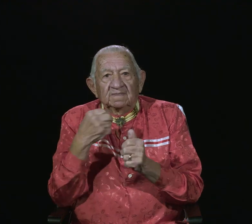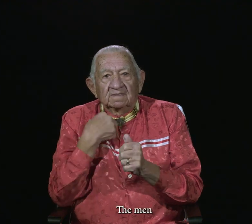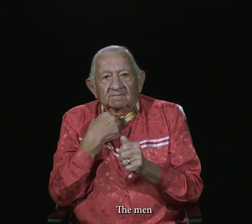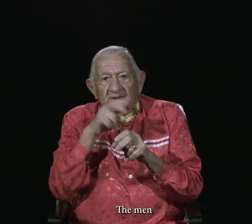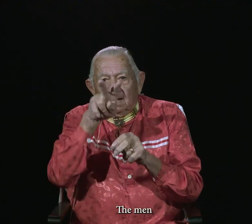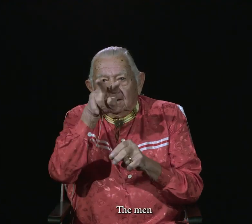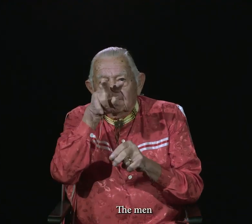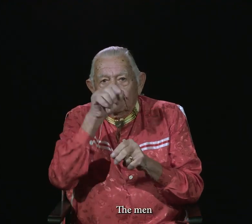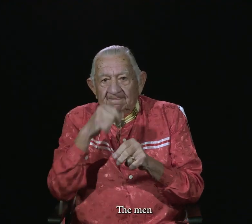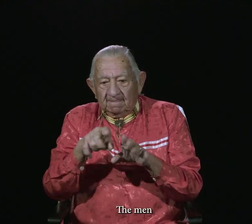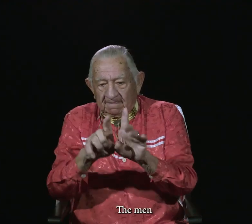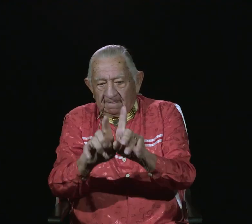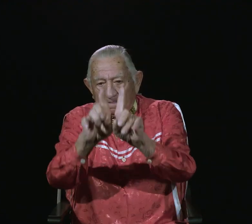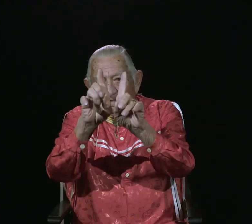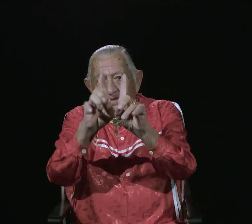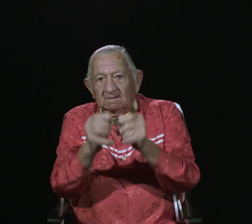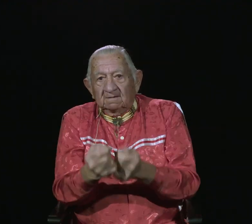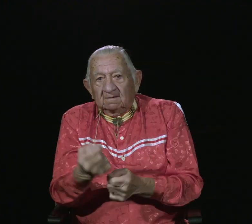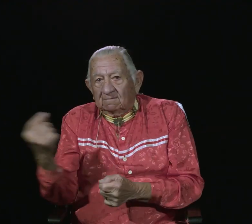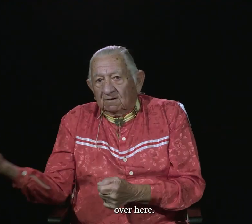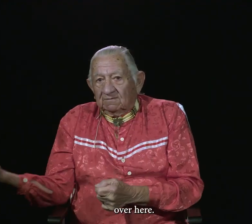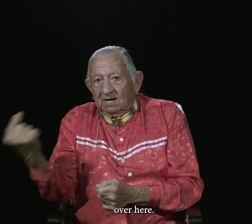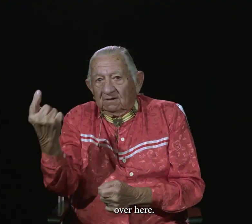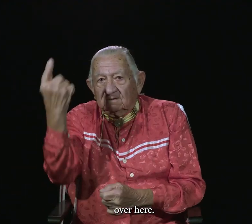The men over here,